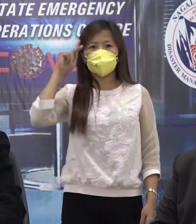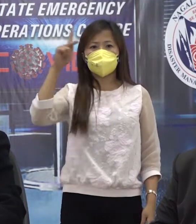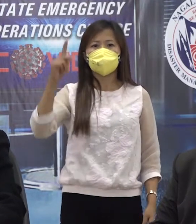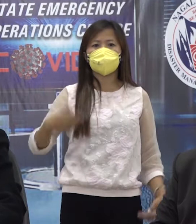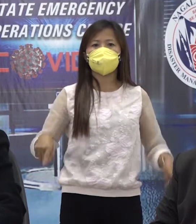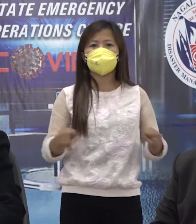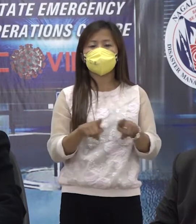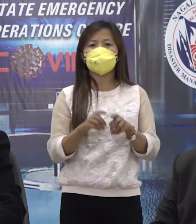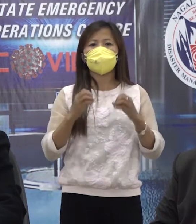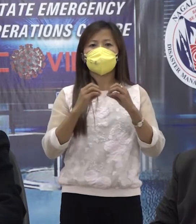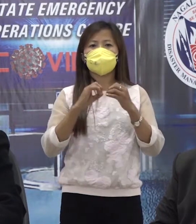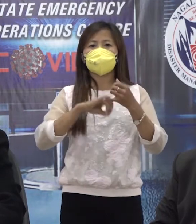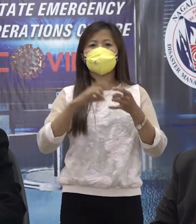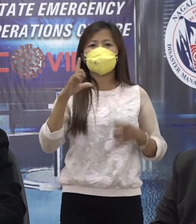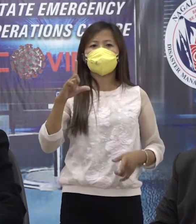then